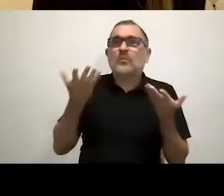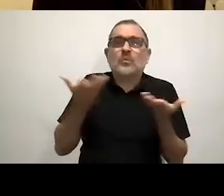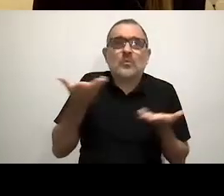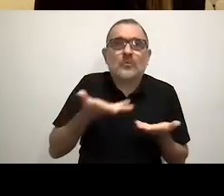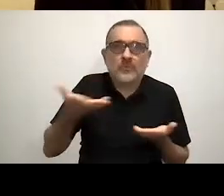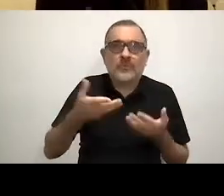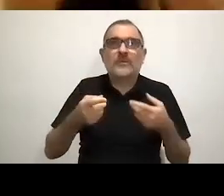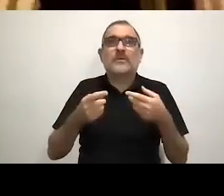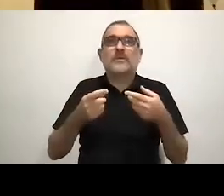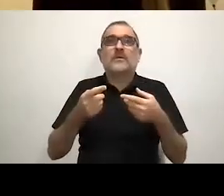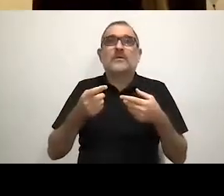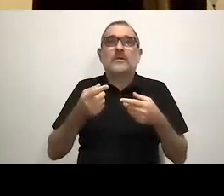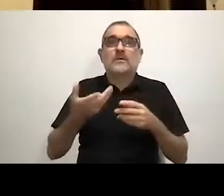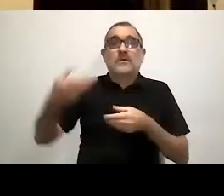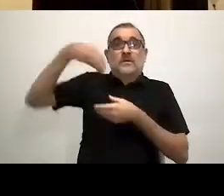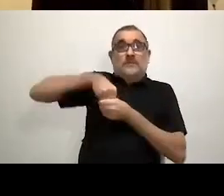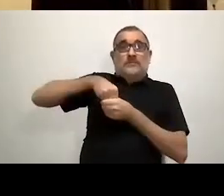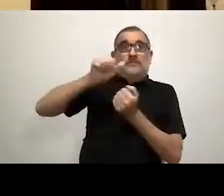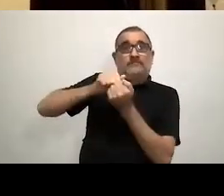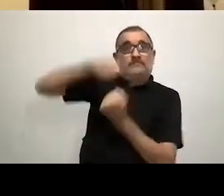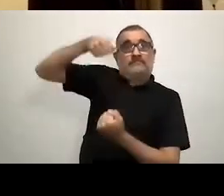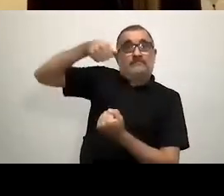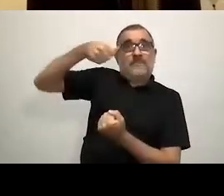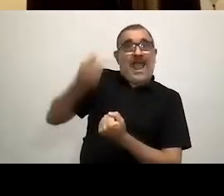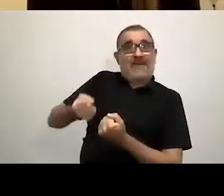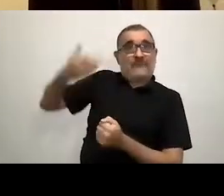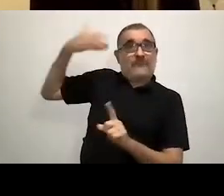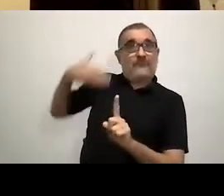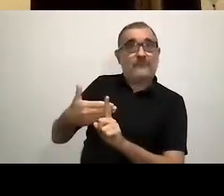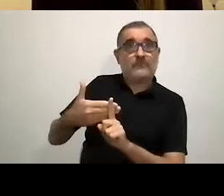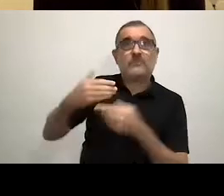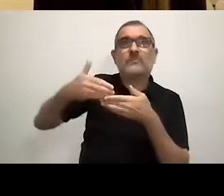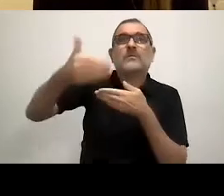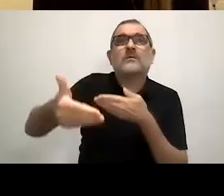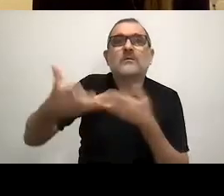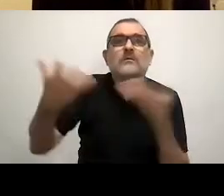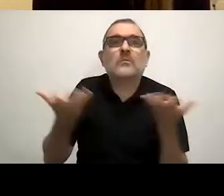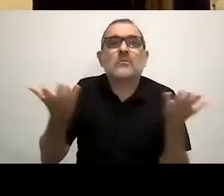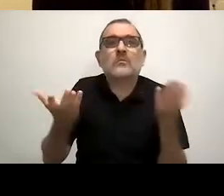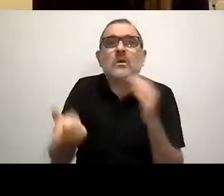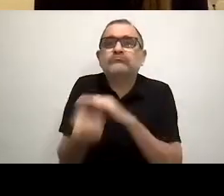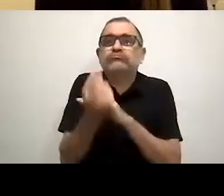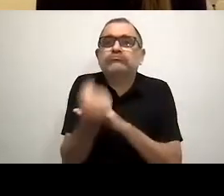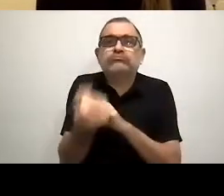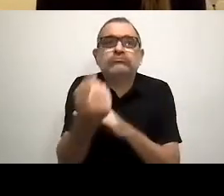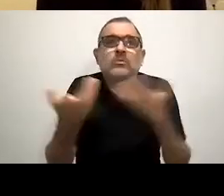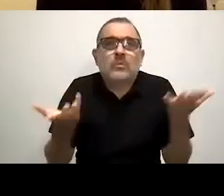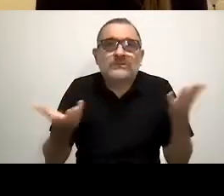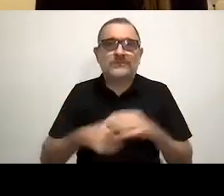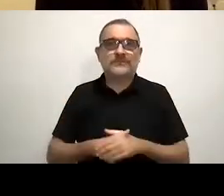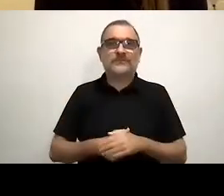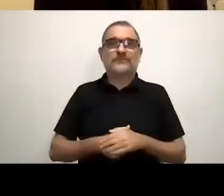expect. So with that, I will go ahead and turn the time now to Arūnas for